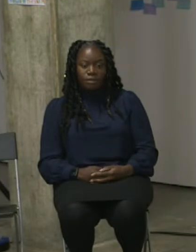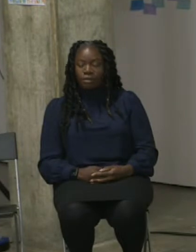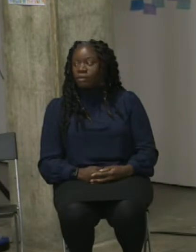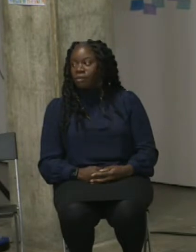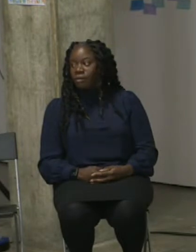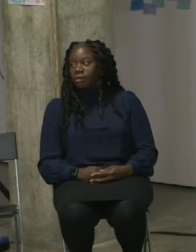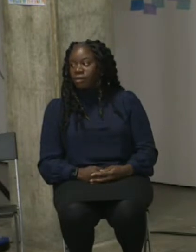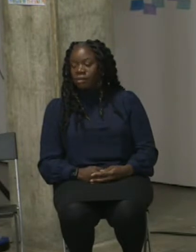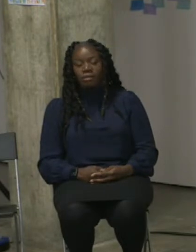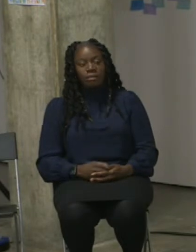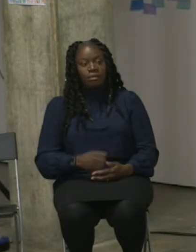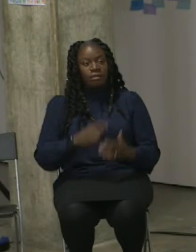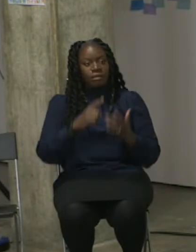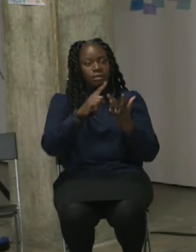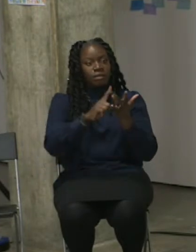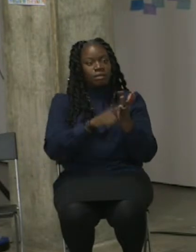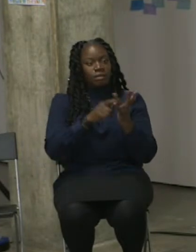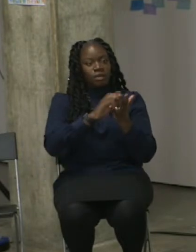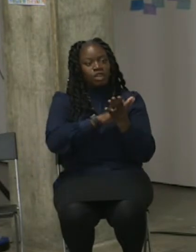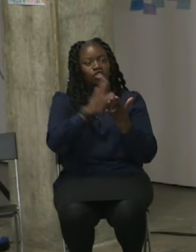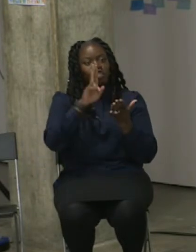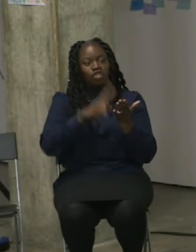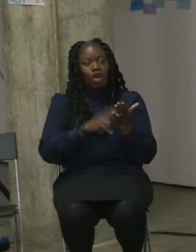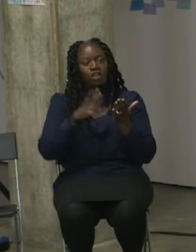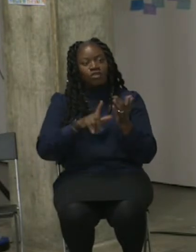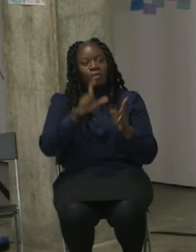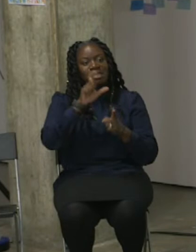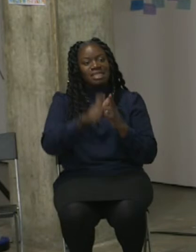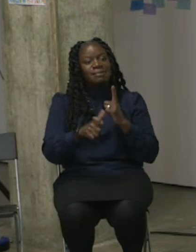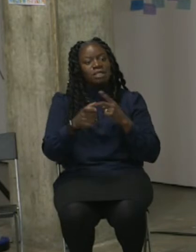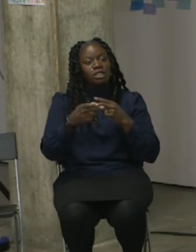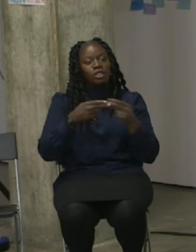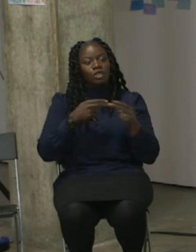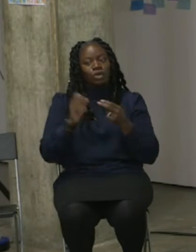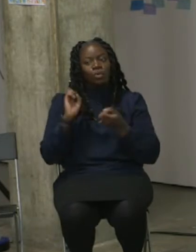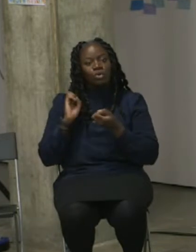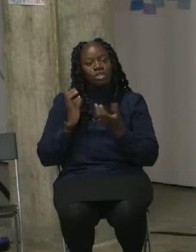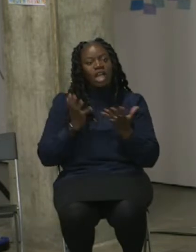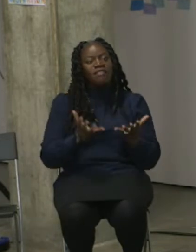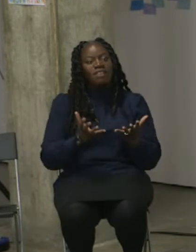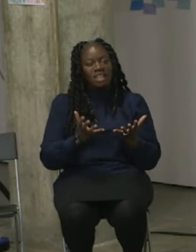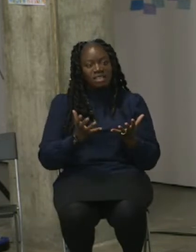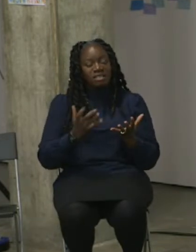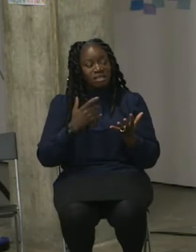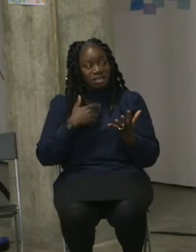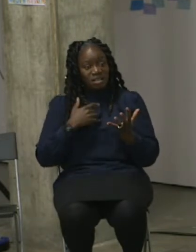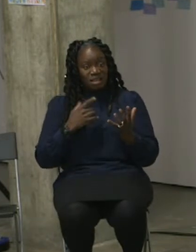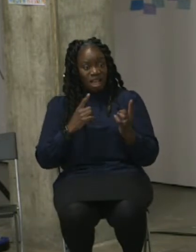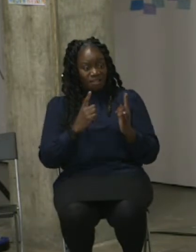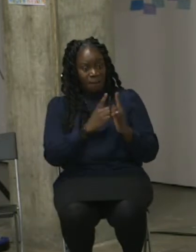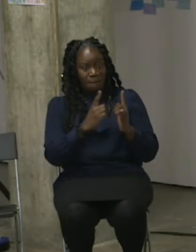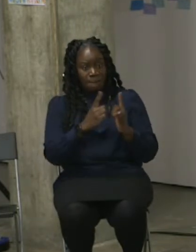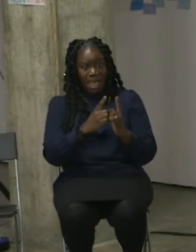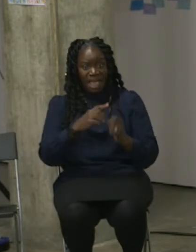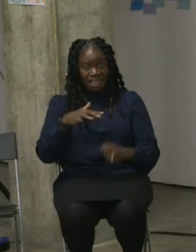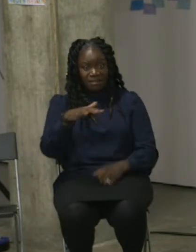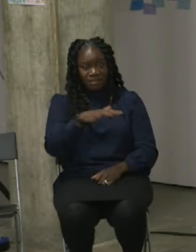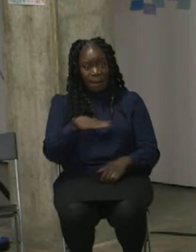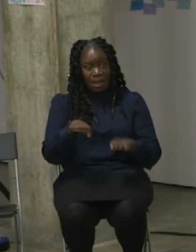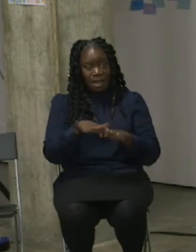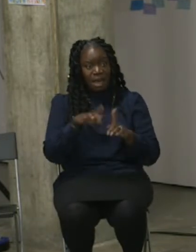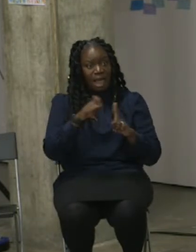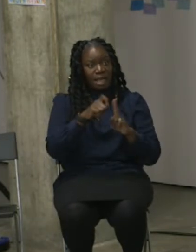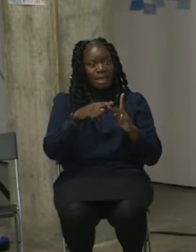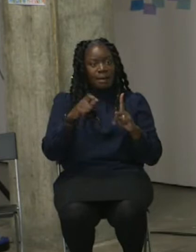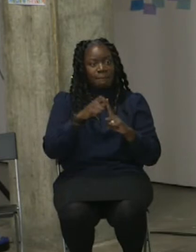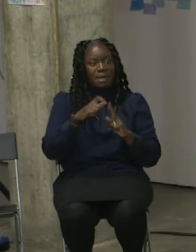Hi, John Pring from Disability News Service. I've met so many of the families that, like Pip's family,